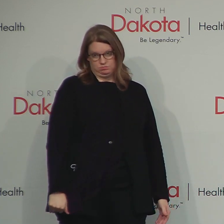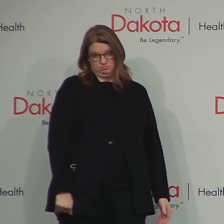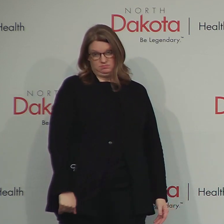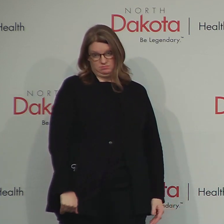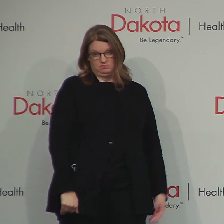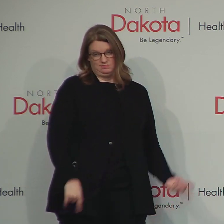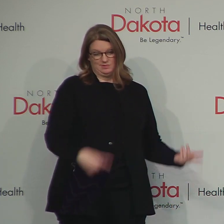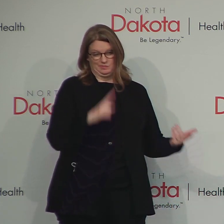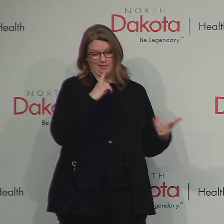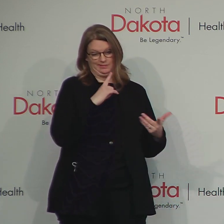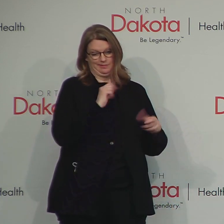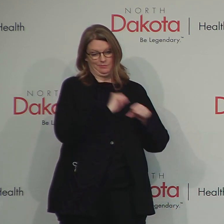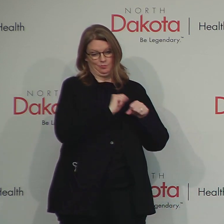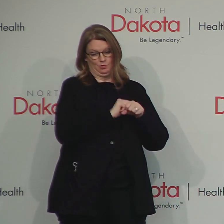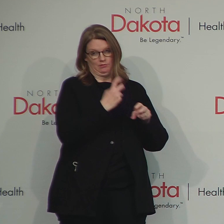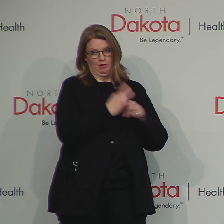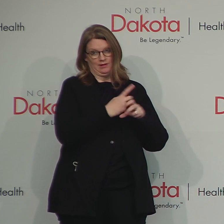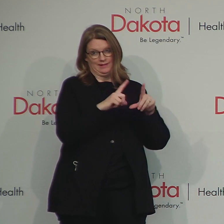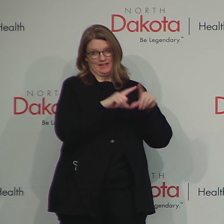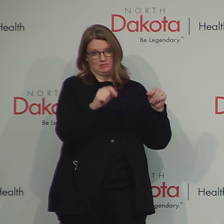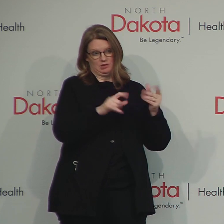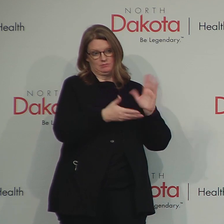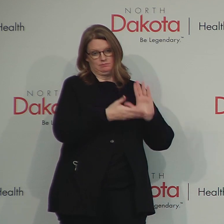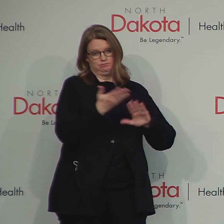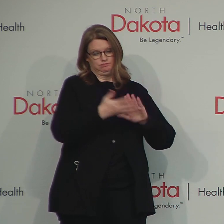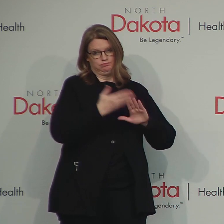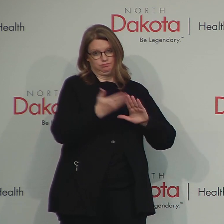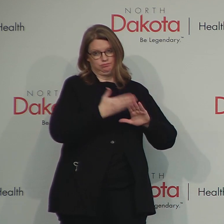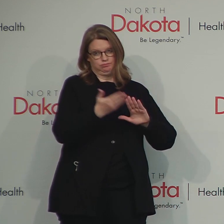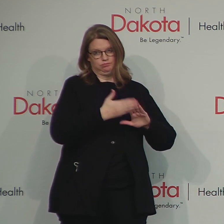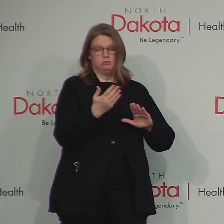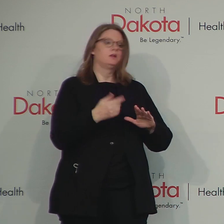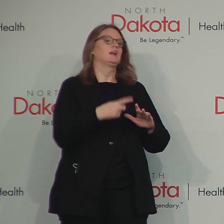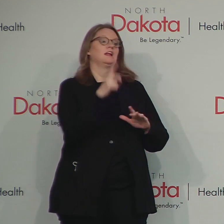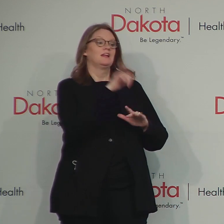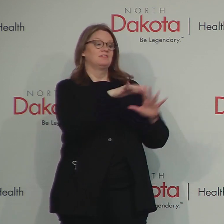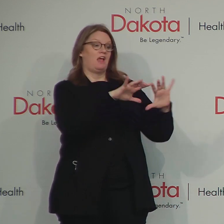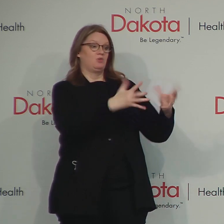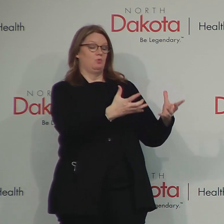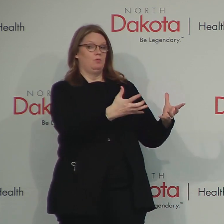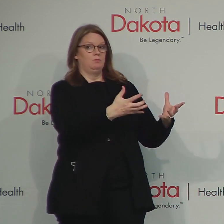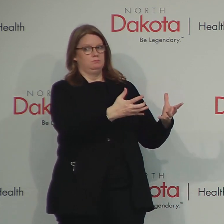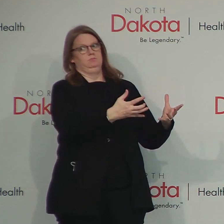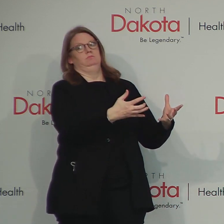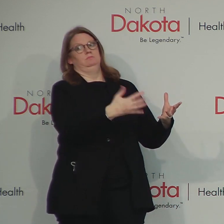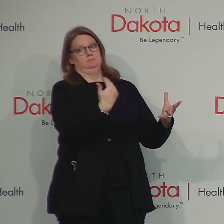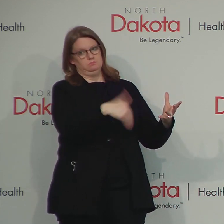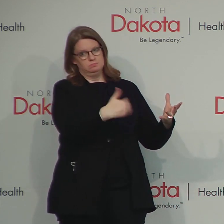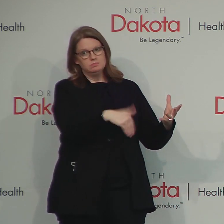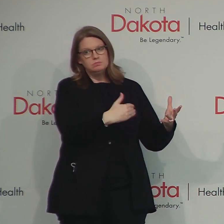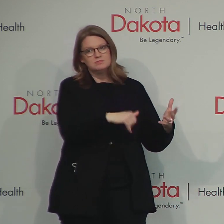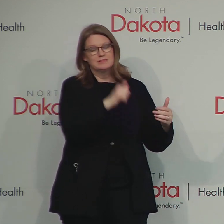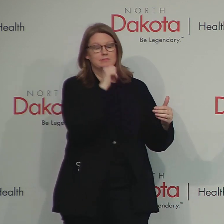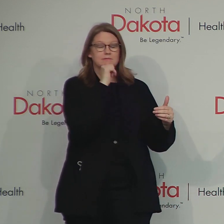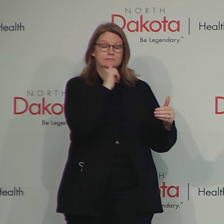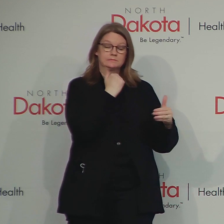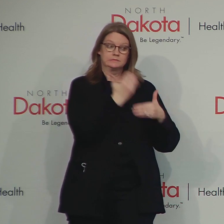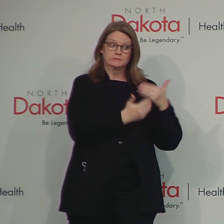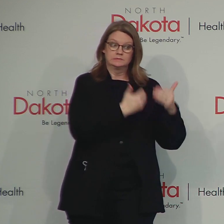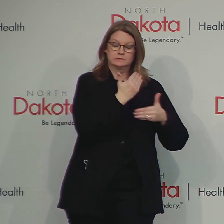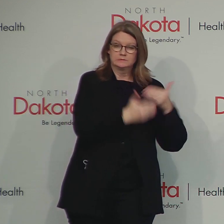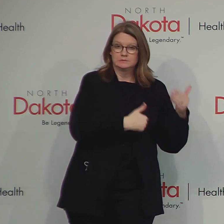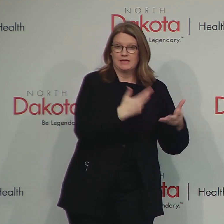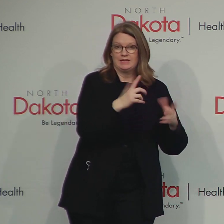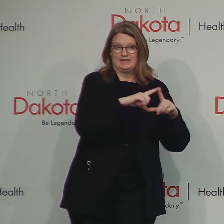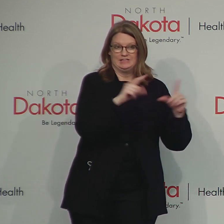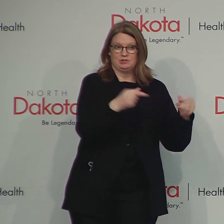checks flowing. That group has done as well as any unemployment group in the country in terms of getting checks